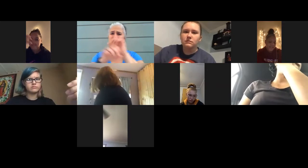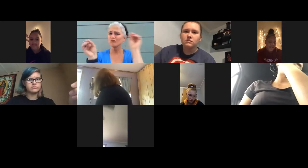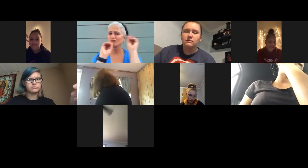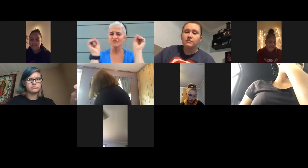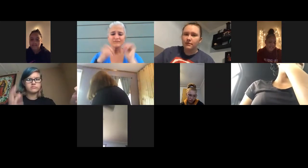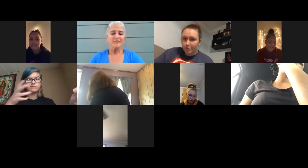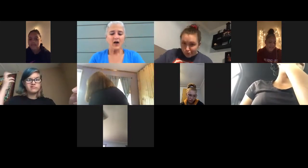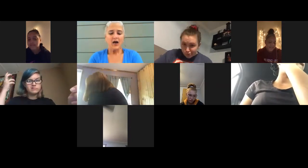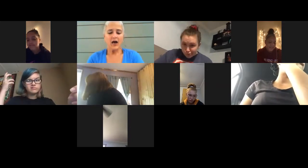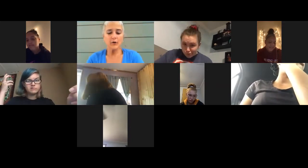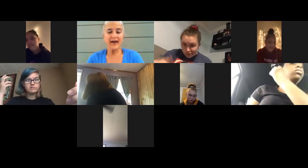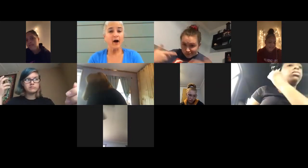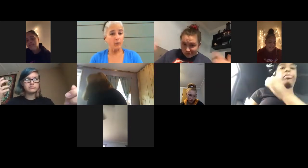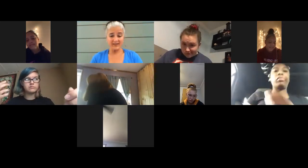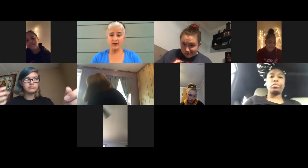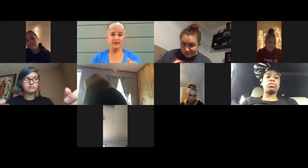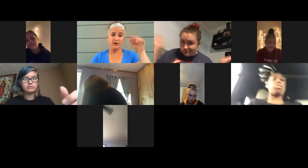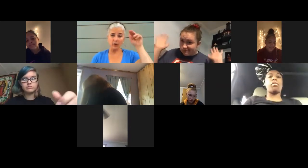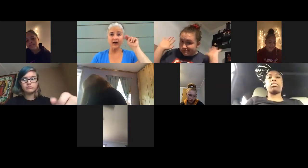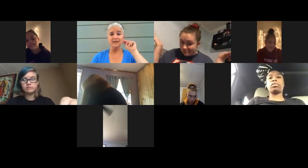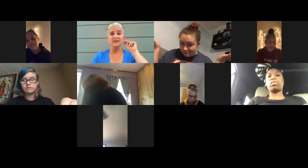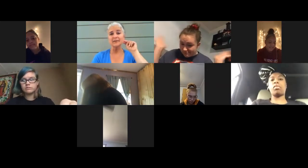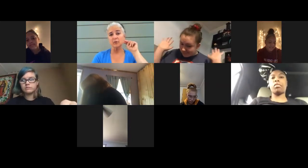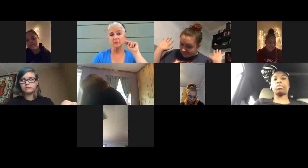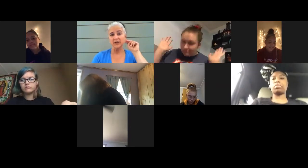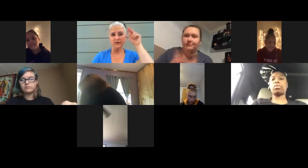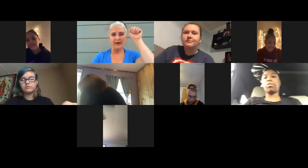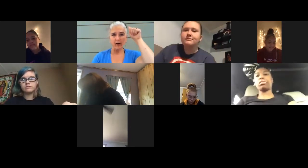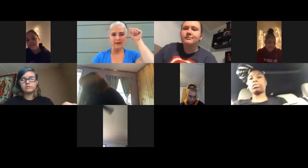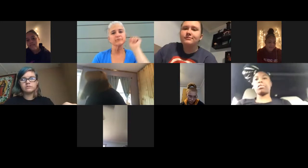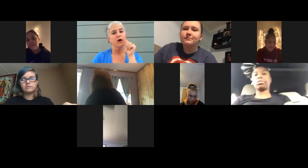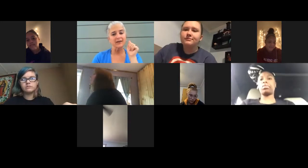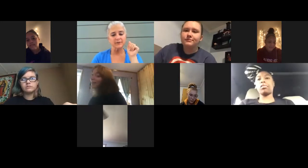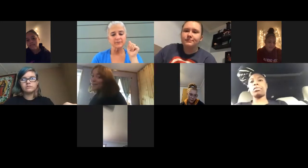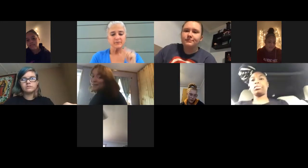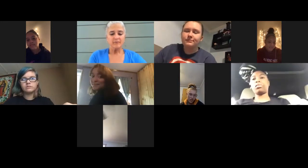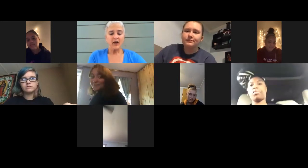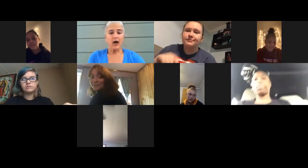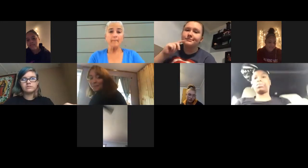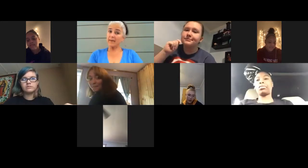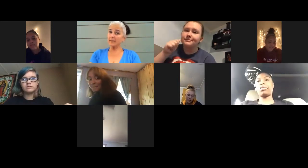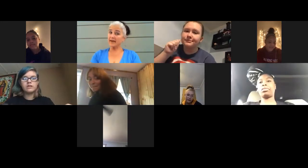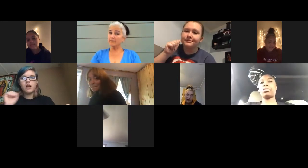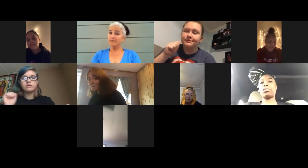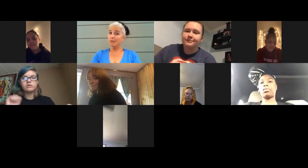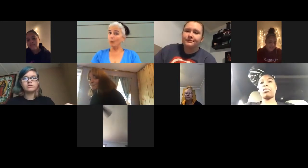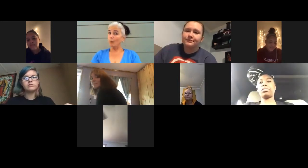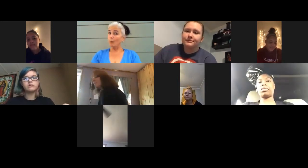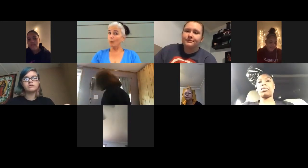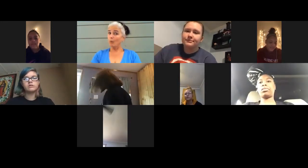work. Okay, we did. Aunt. I'm going to skip the ones we know. Sorry, aunt. Baby.